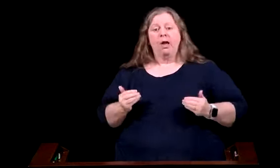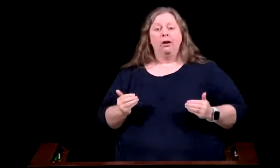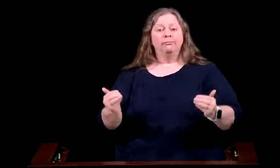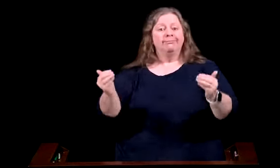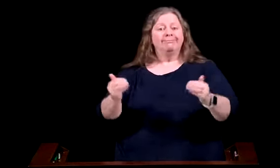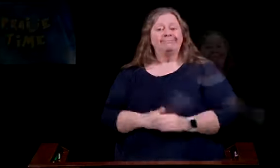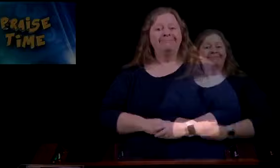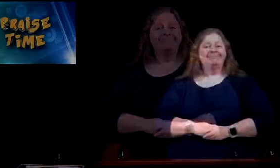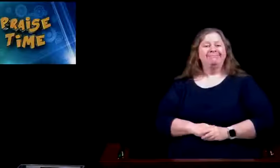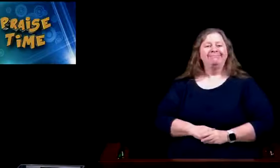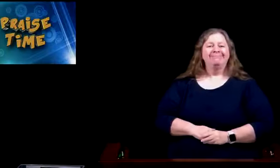All right, we'll move on.